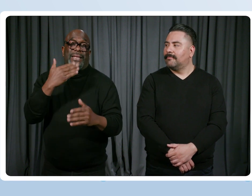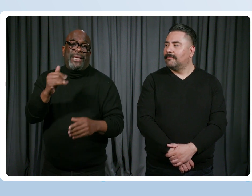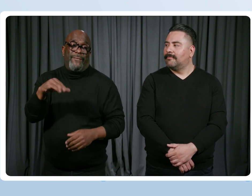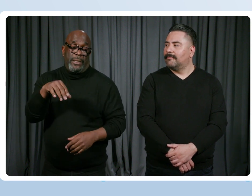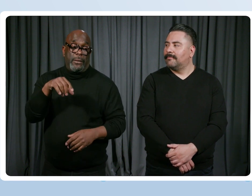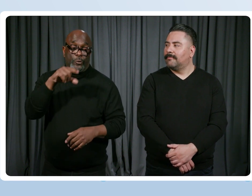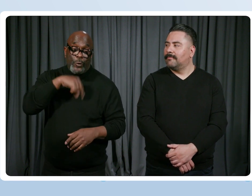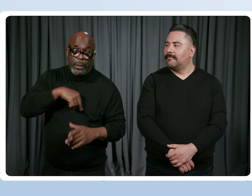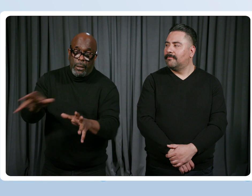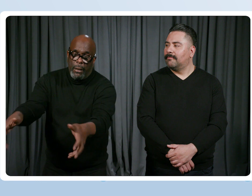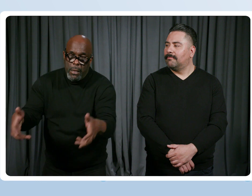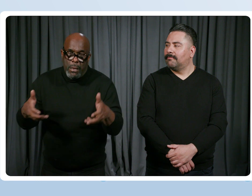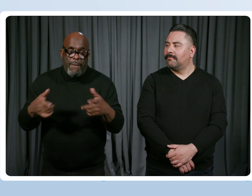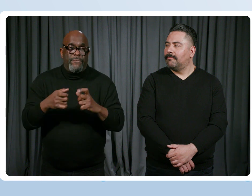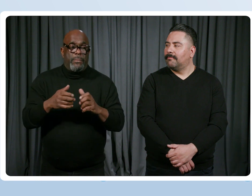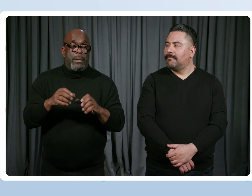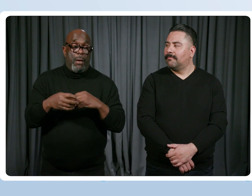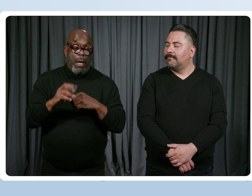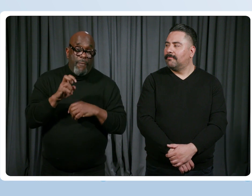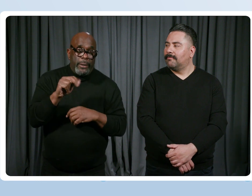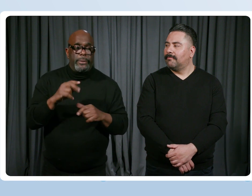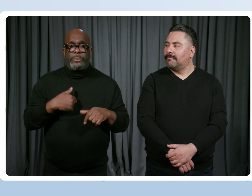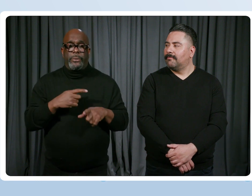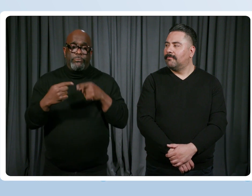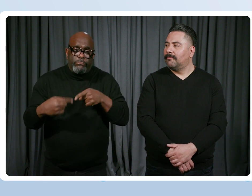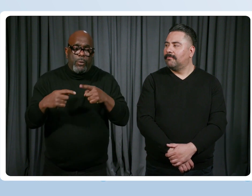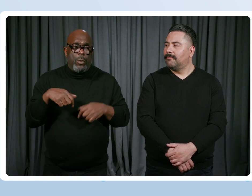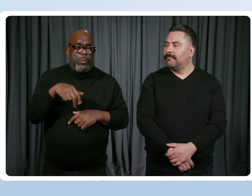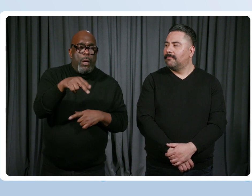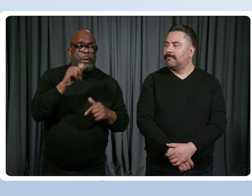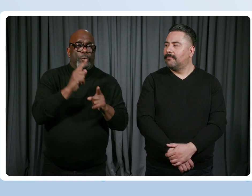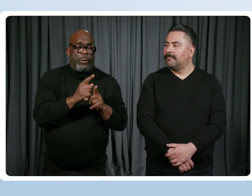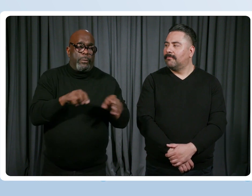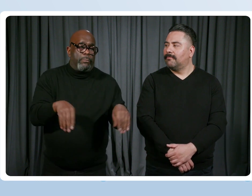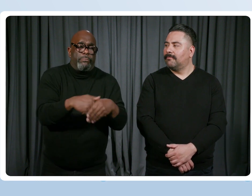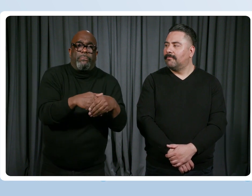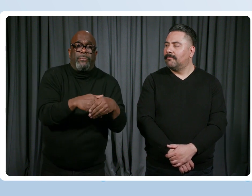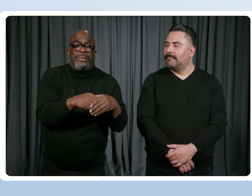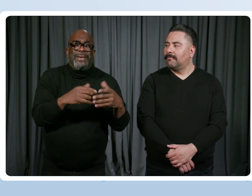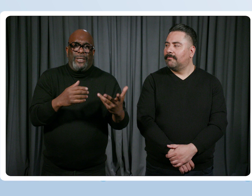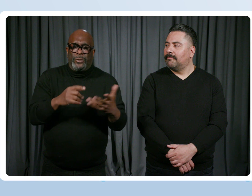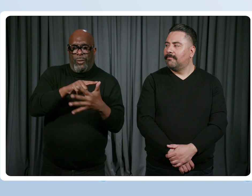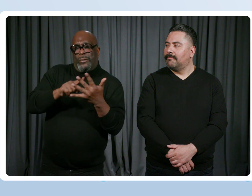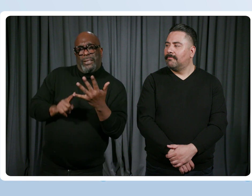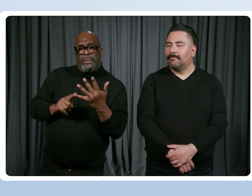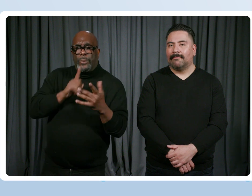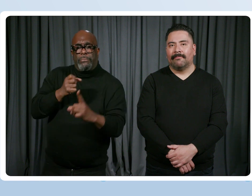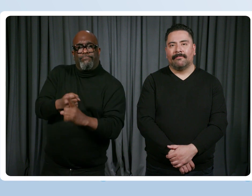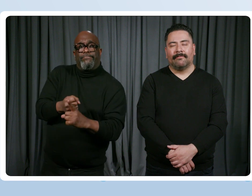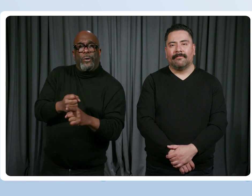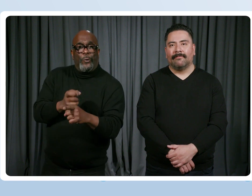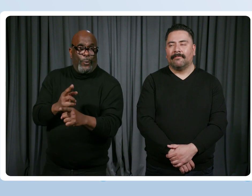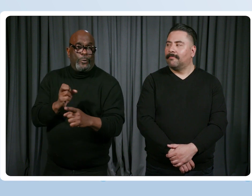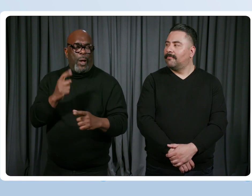oven, or her ability to walk her daughter down the aisle. Like these moments that were really purposeful and meaningful to her, she felt limited in. And I think that was